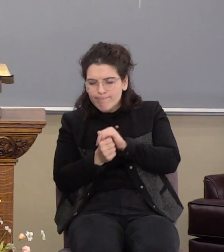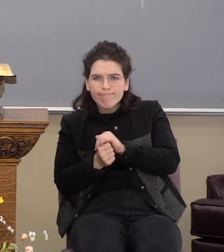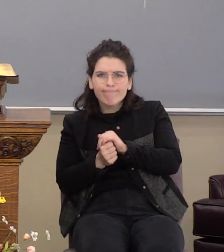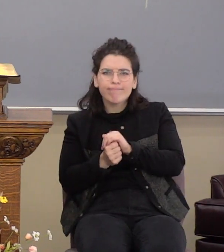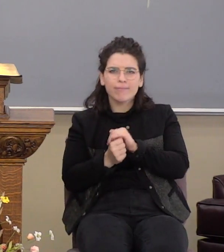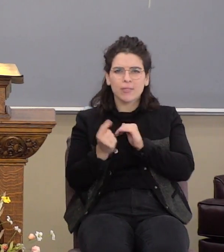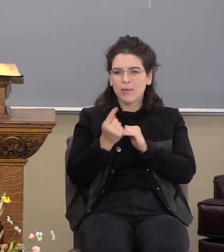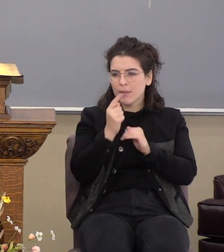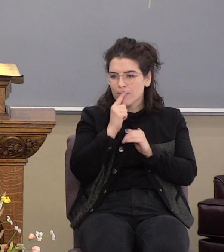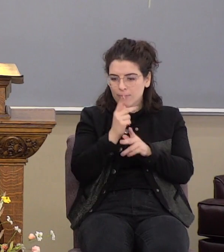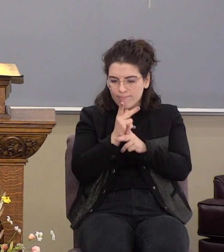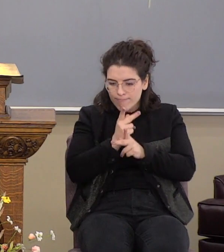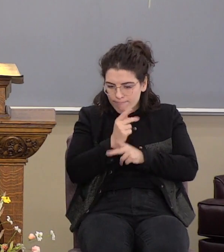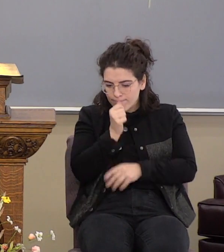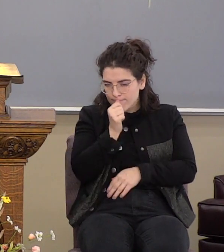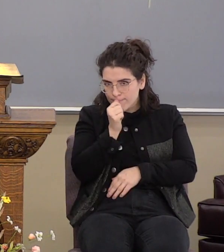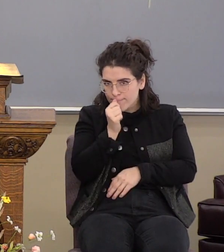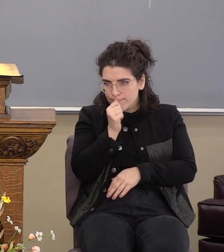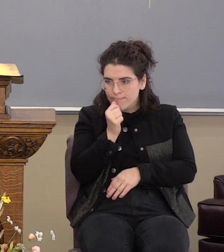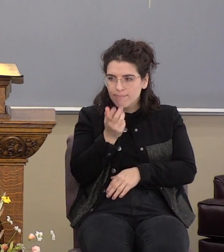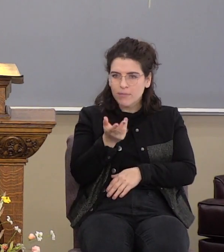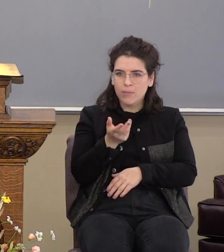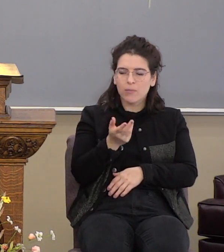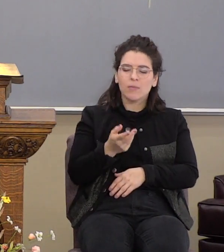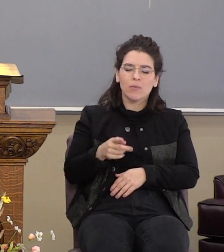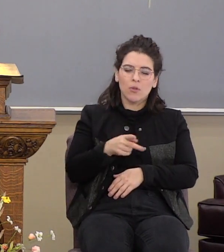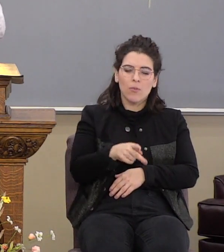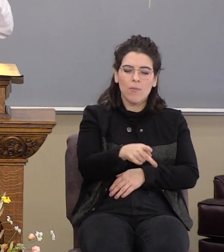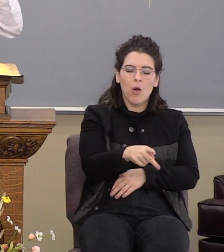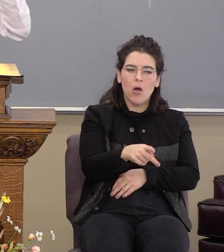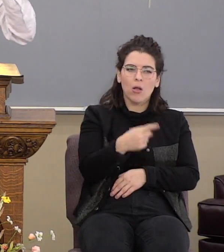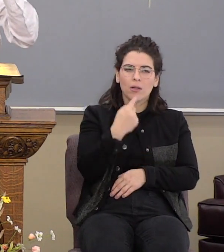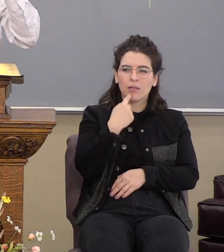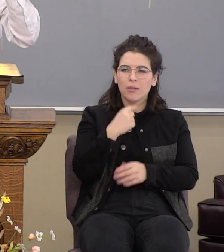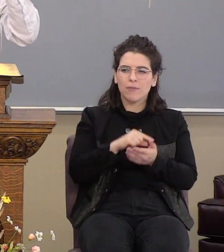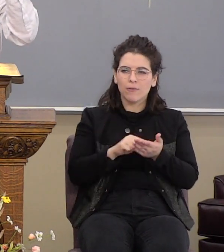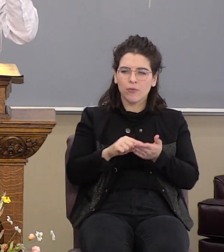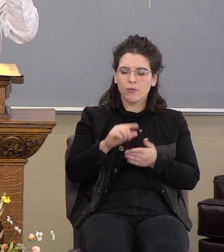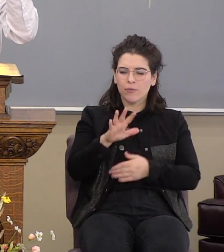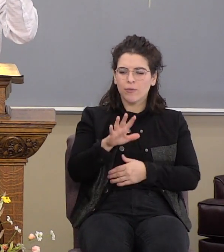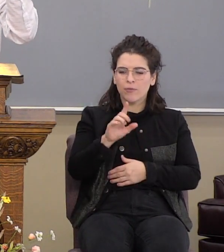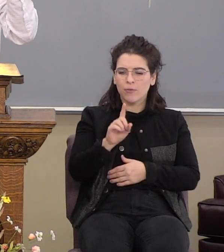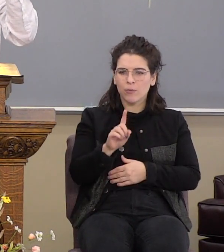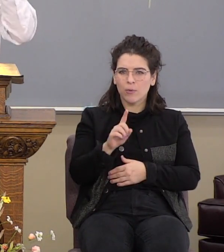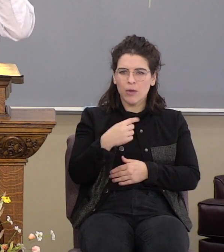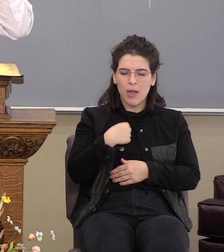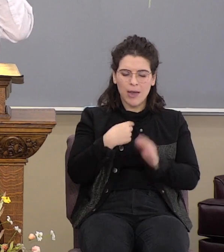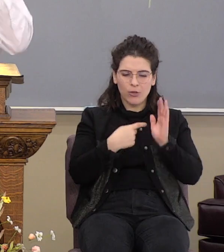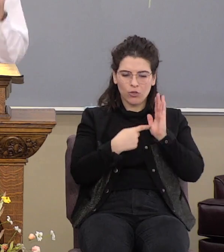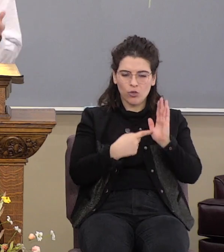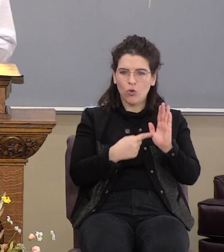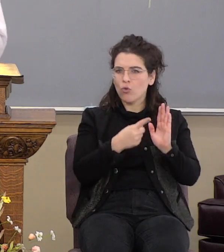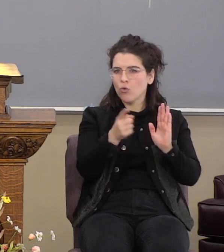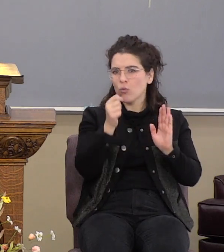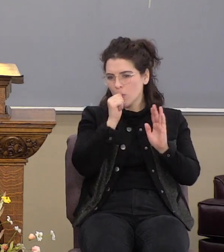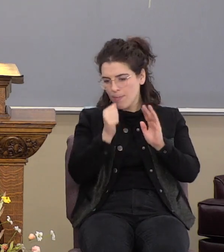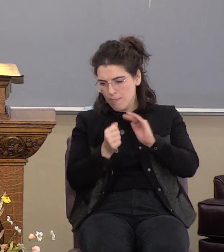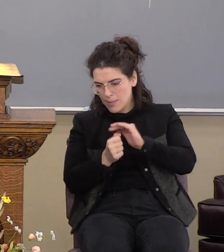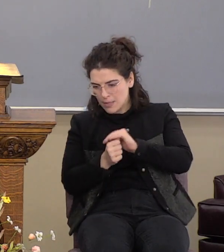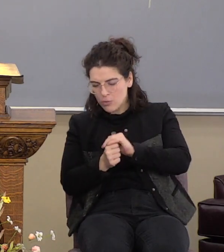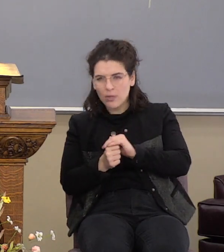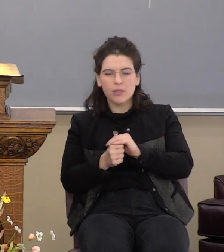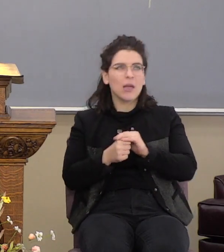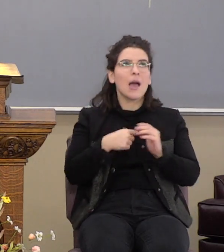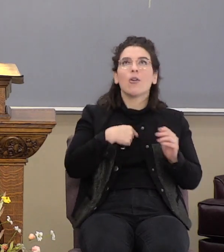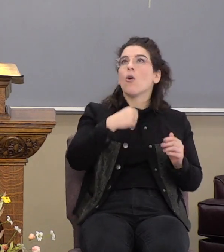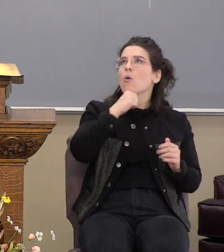something that is kept secret. So Paul, when he says in verse 51, behold, I show you a mystery, he's not saying, man, I don't